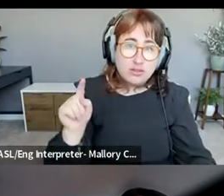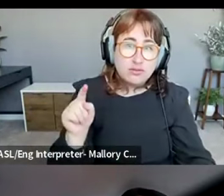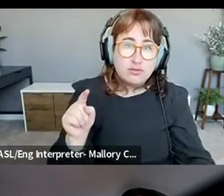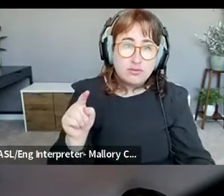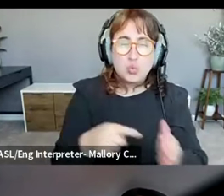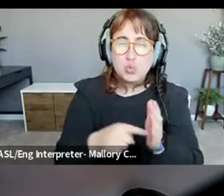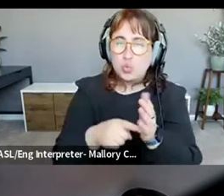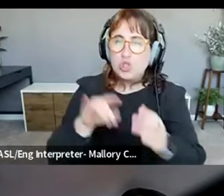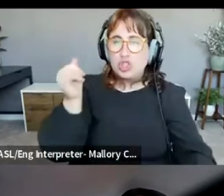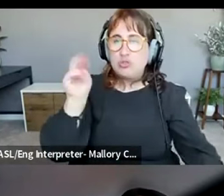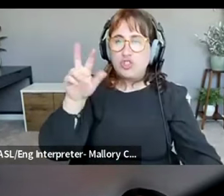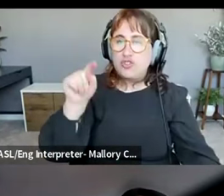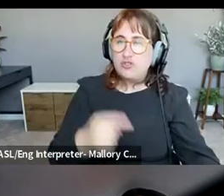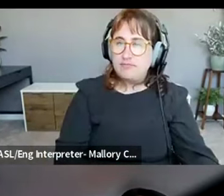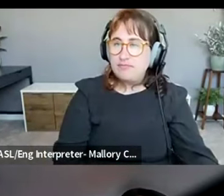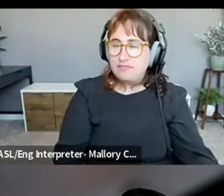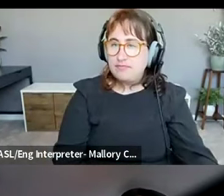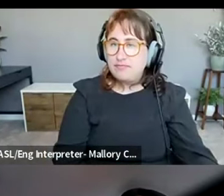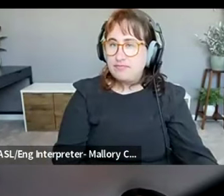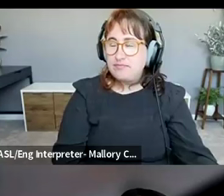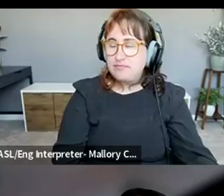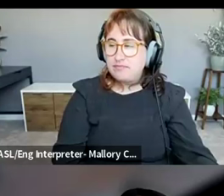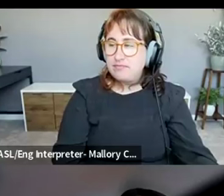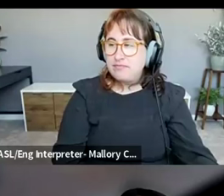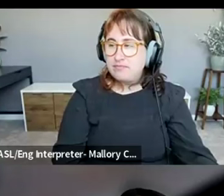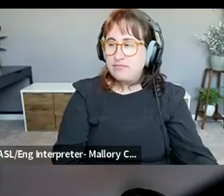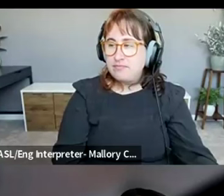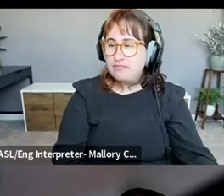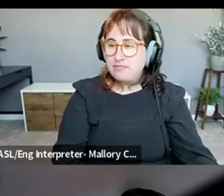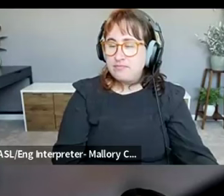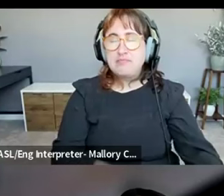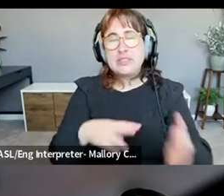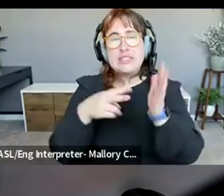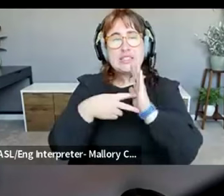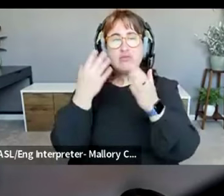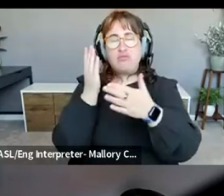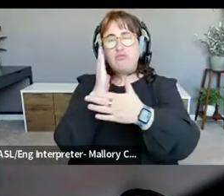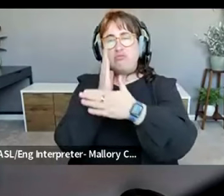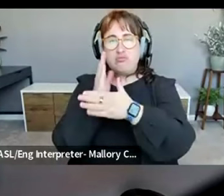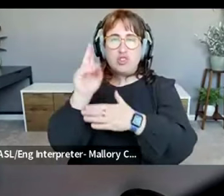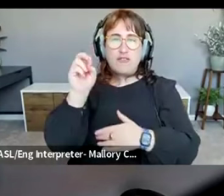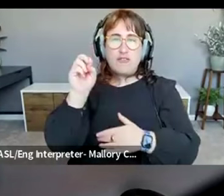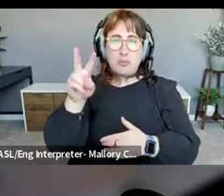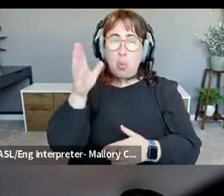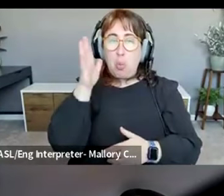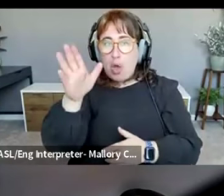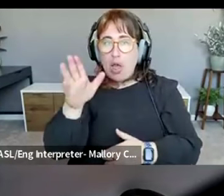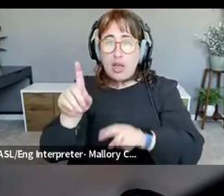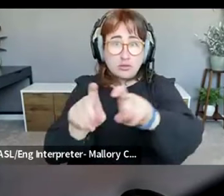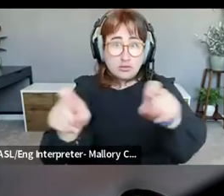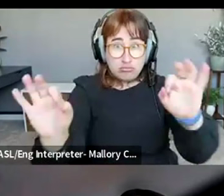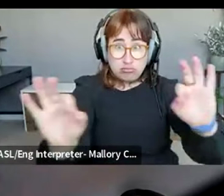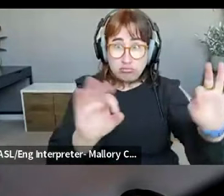Jan. So okay, I think again, like towards the middle of November, we're going to check in and just make sure everyone got